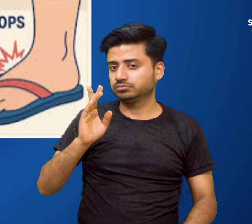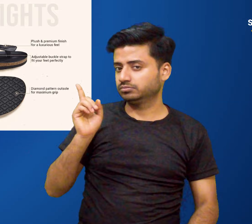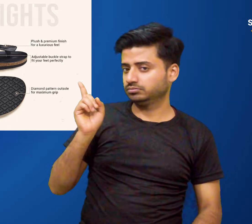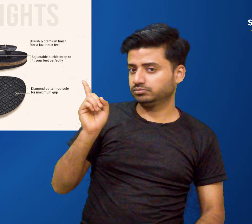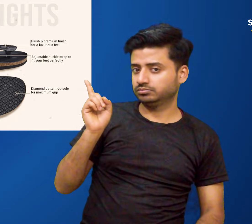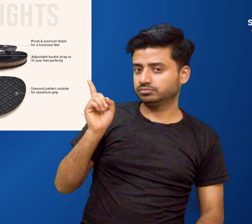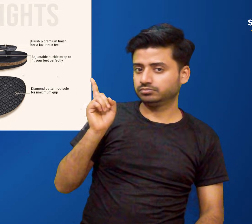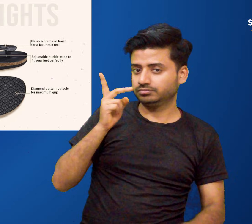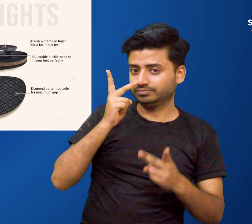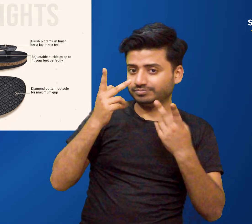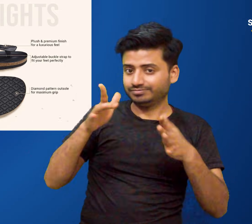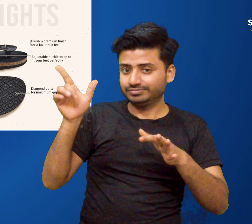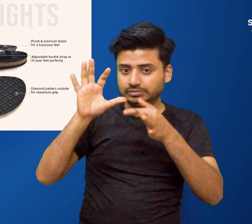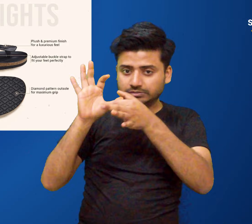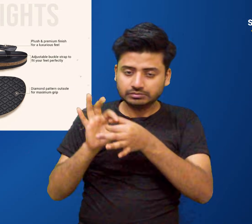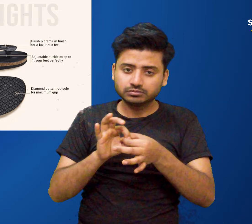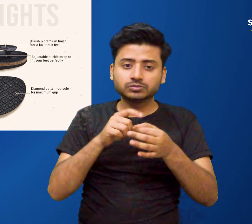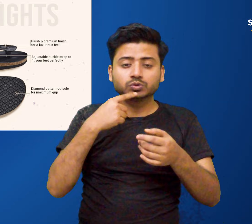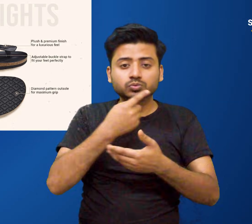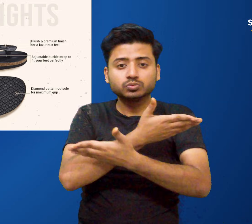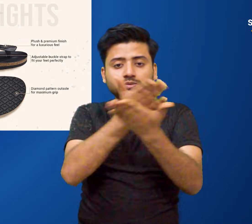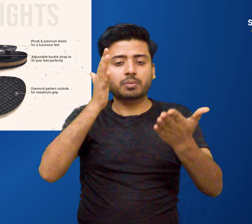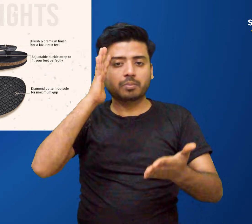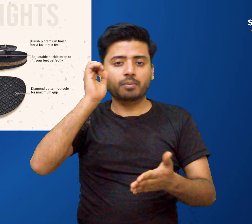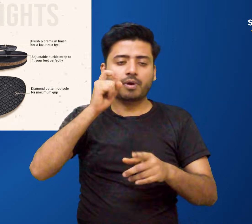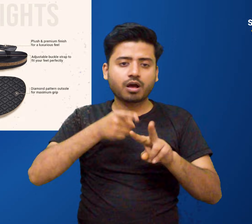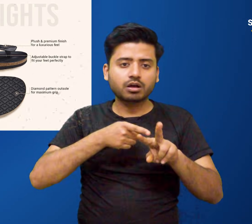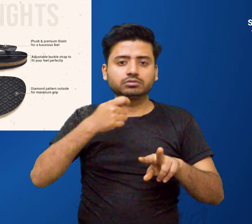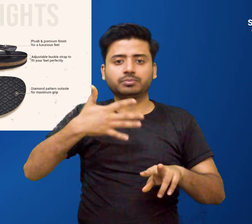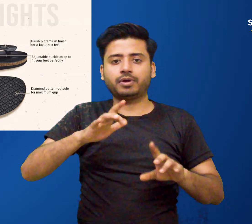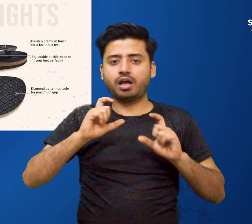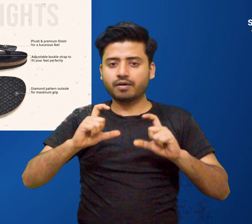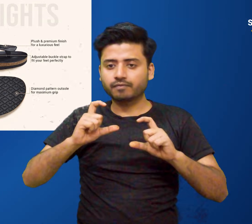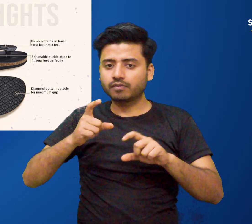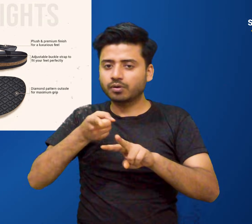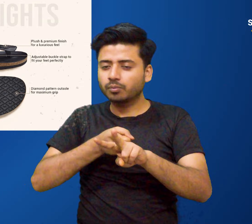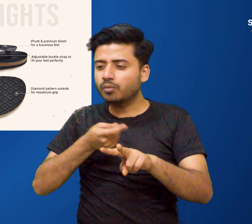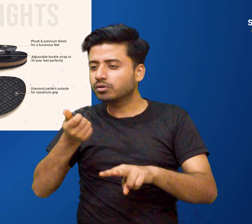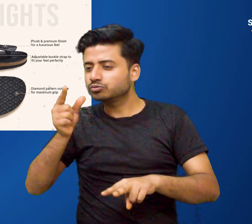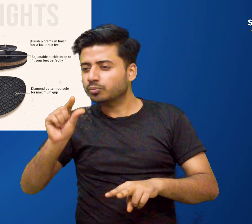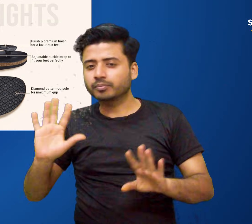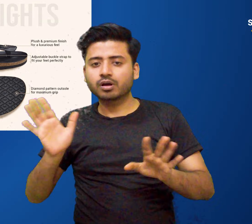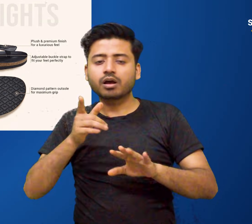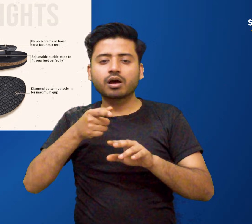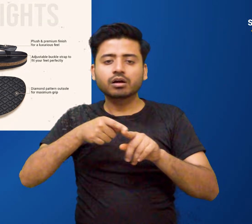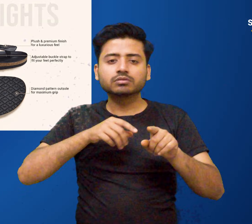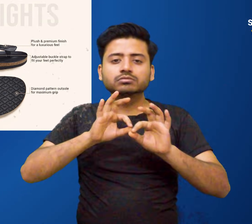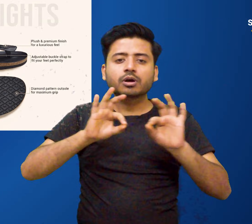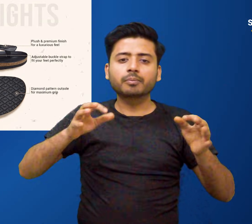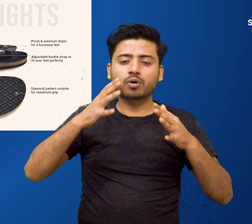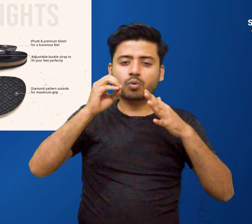about EVA foam: what it is. Most foam clogs, including Crocs, are made from ethylene vinyl acetate,